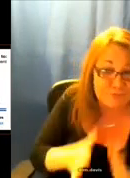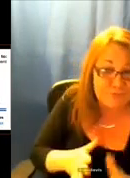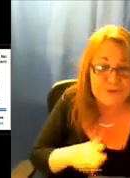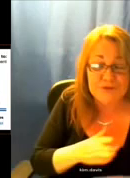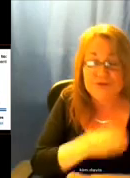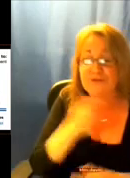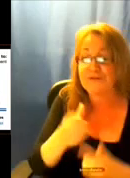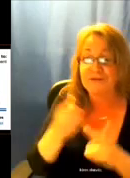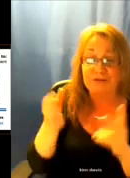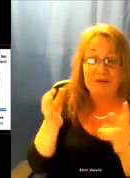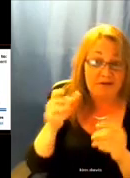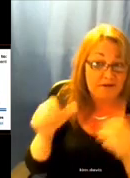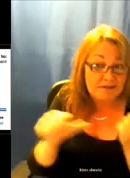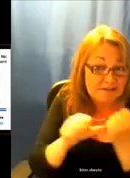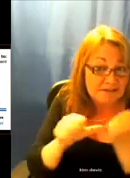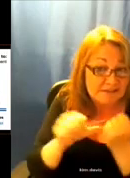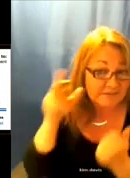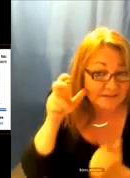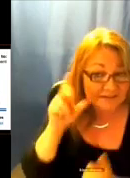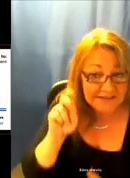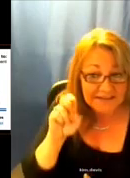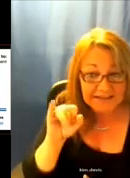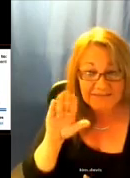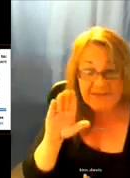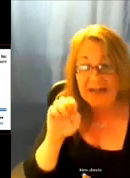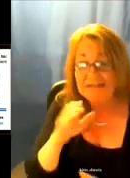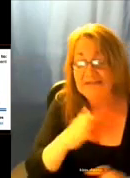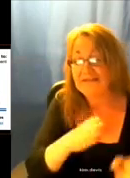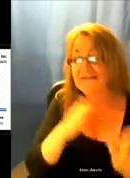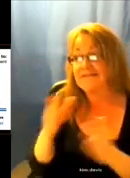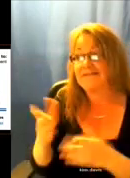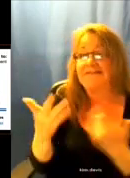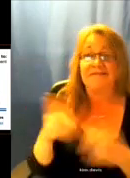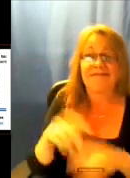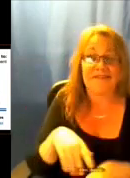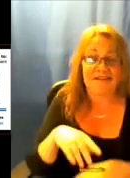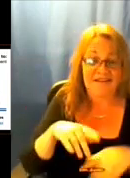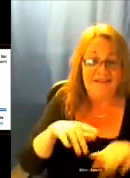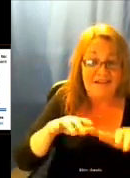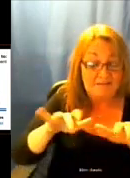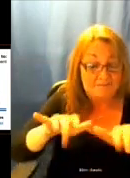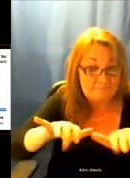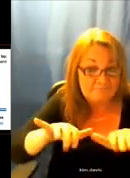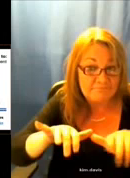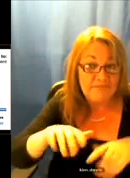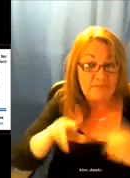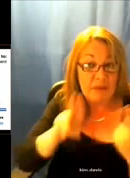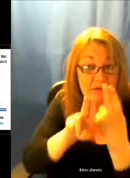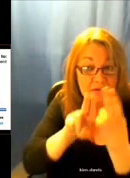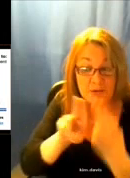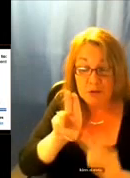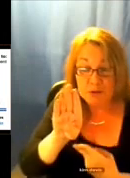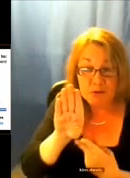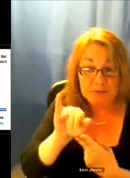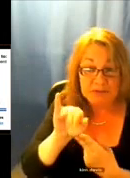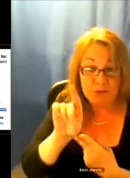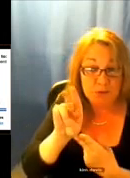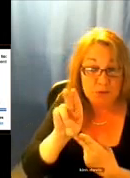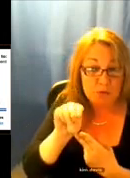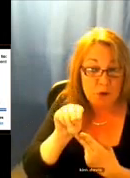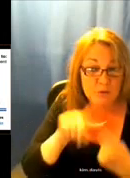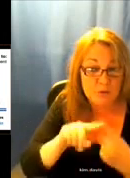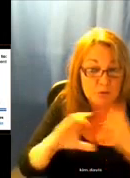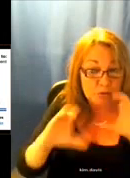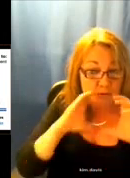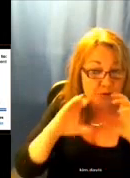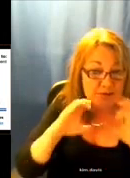for that communication access if that does include an interpreter or assisted listening devices, or